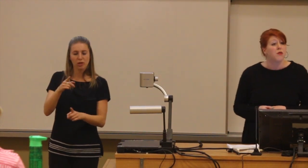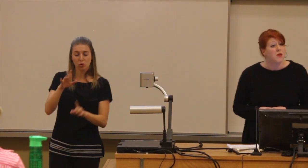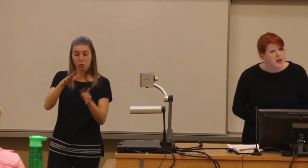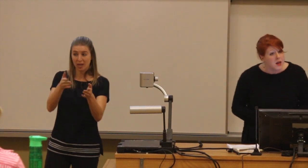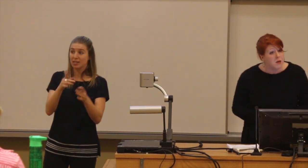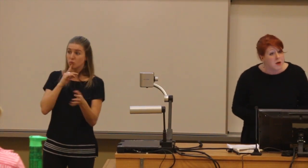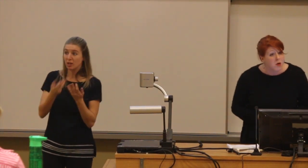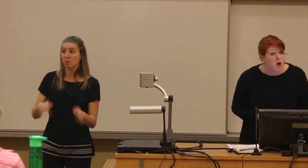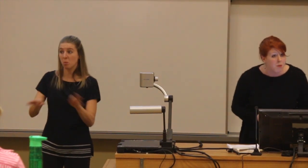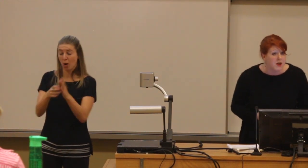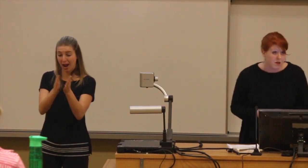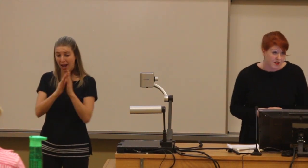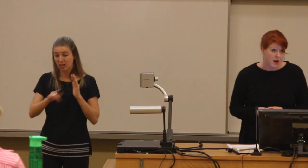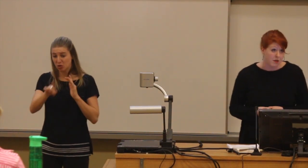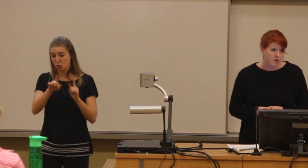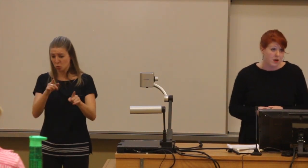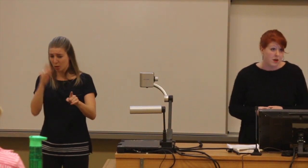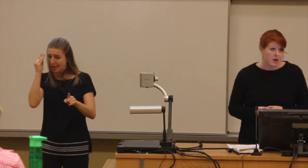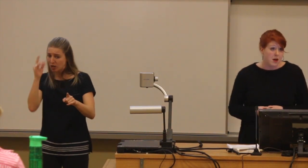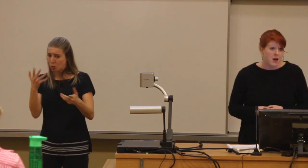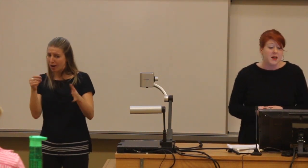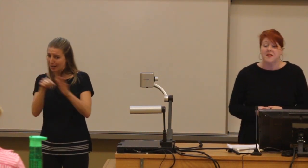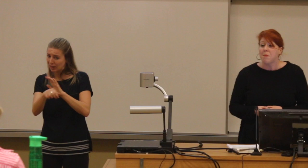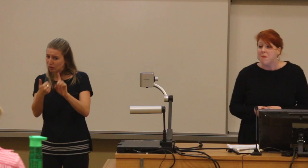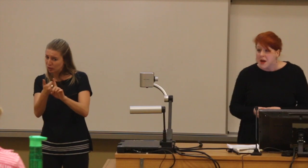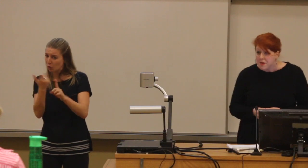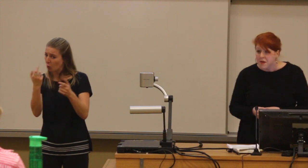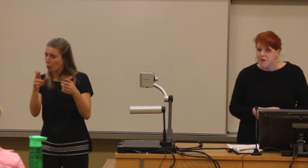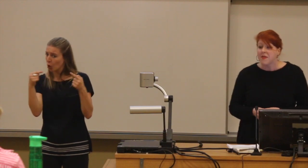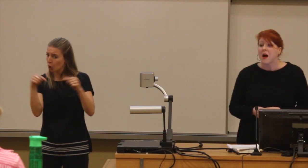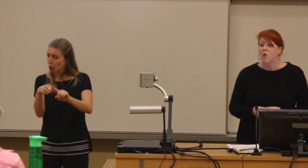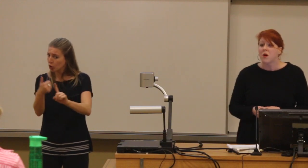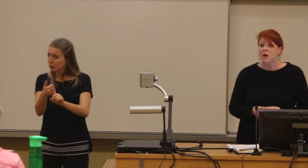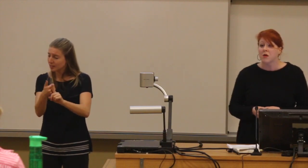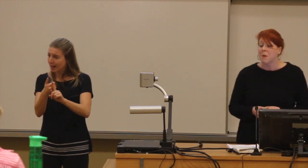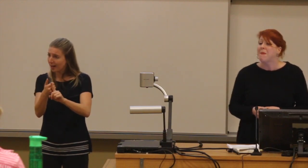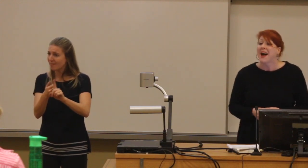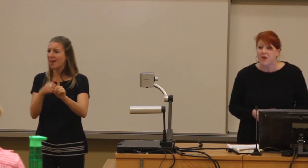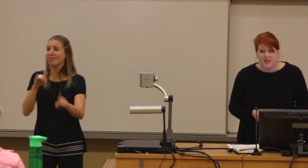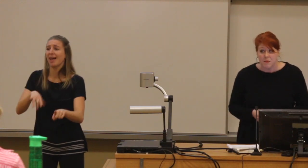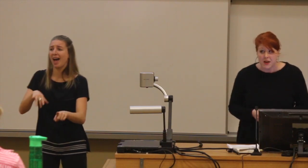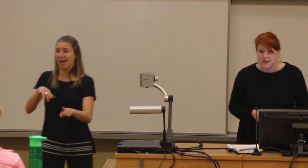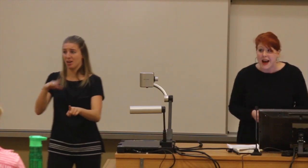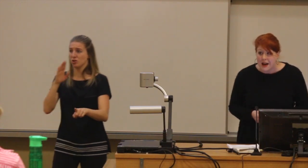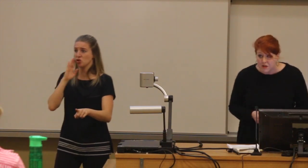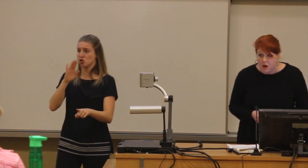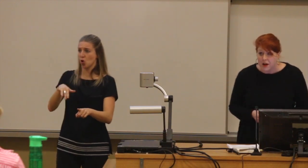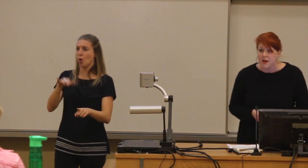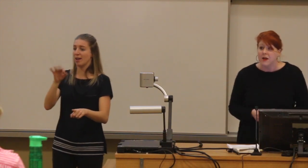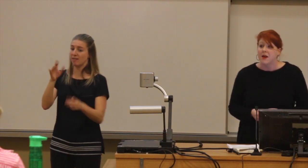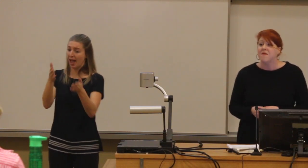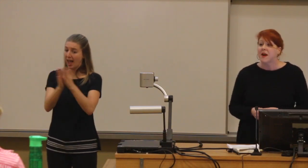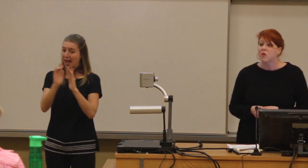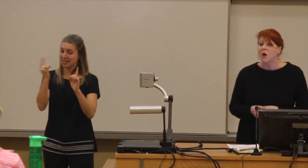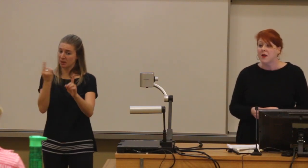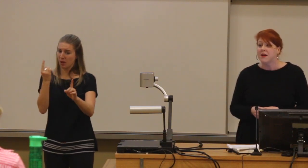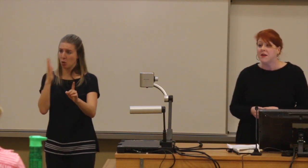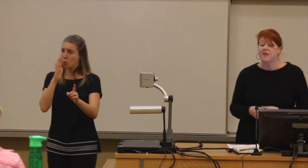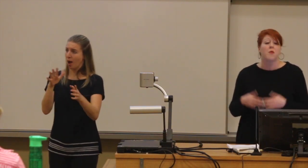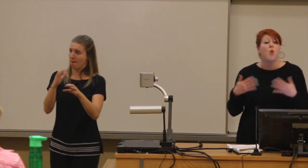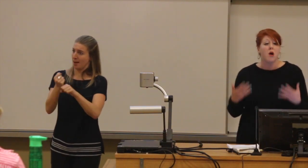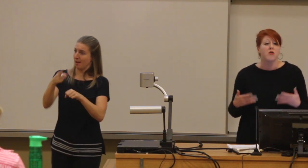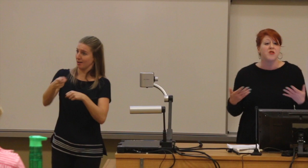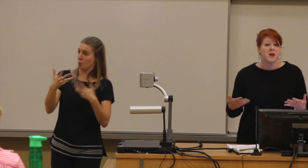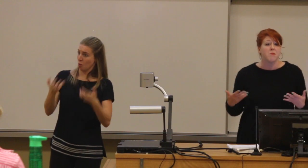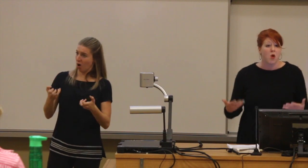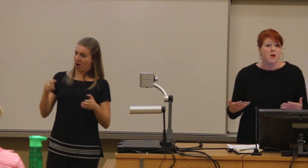suicide? Are you thinking about harming yourself? It is a myth that that will compel somebody to act on it. In fact, what it